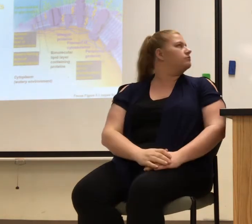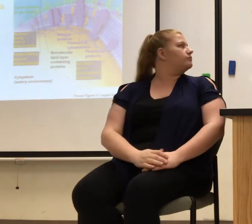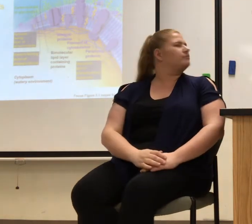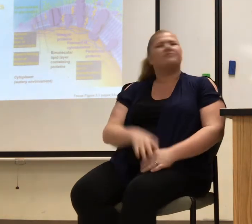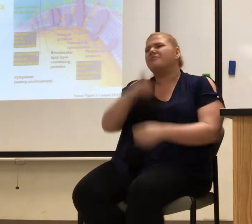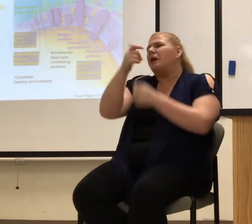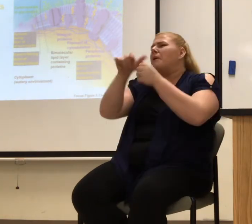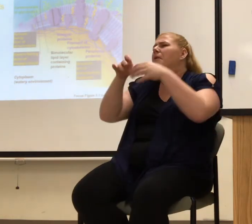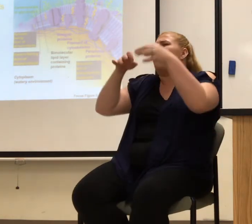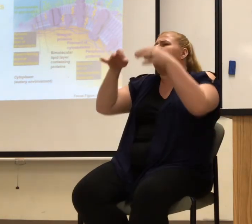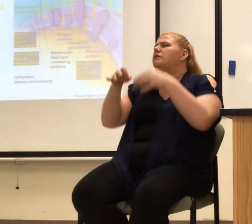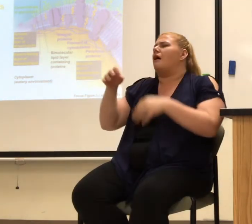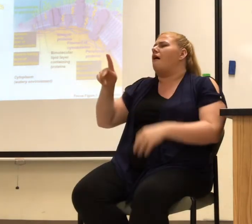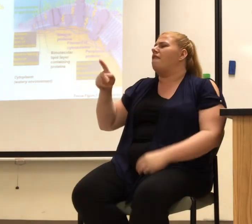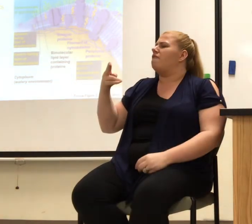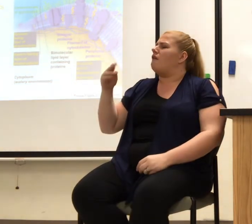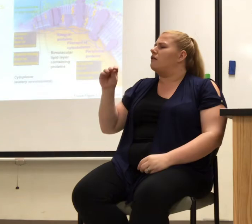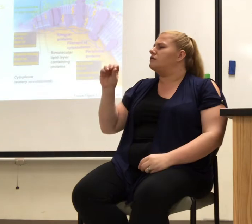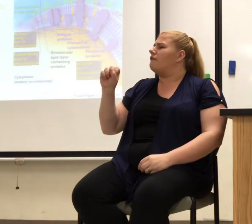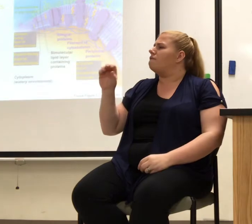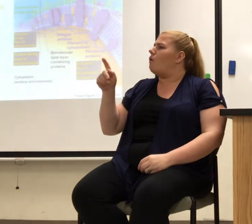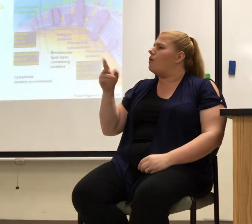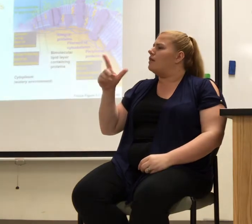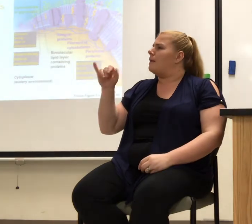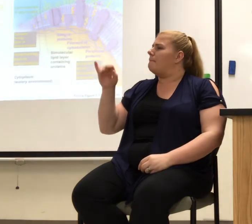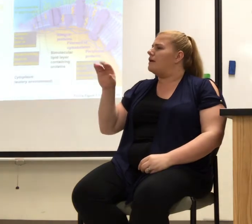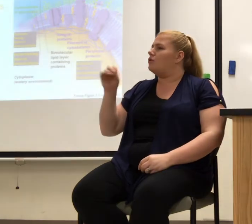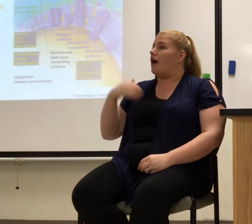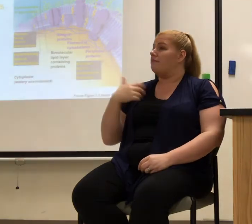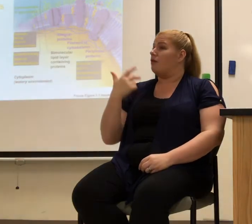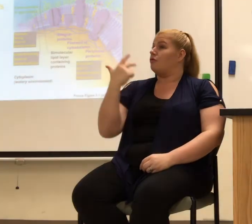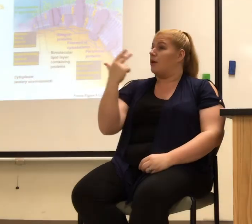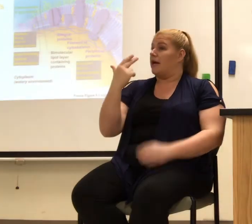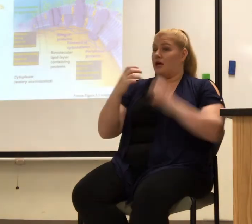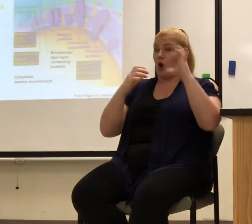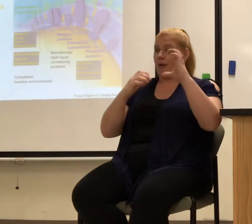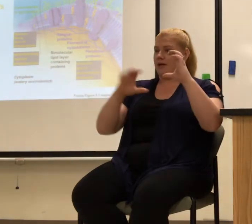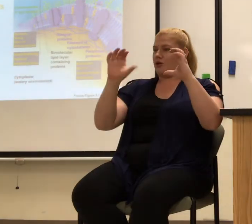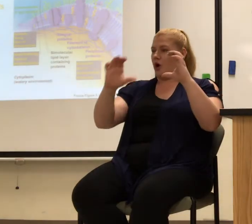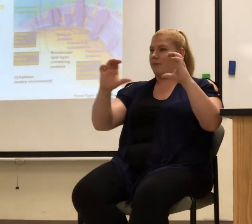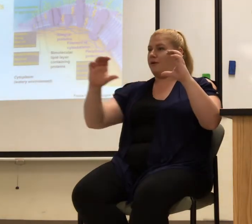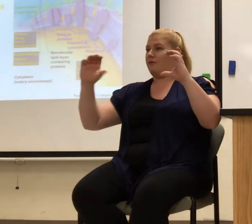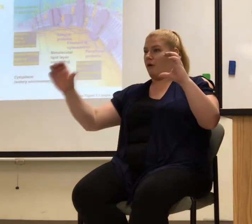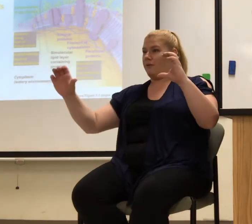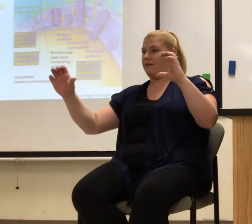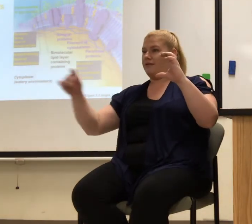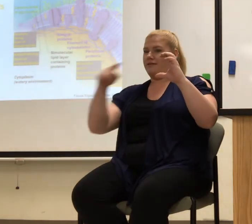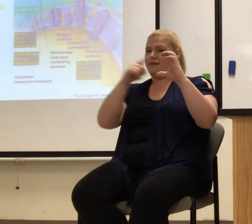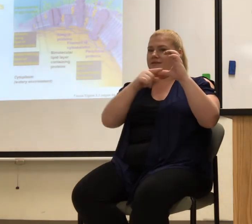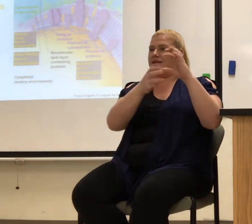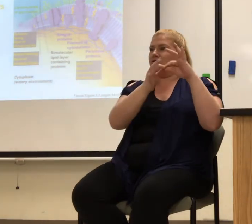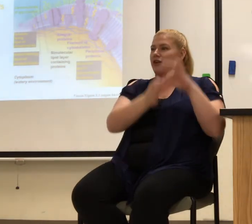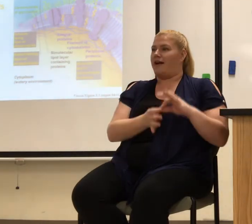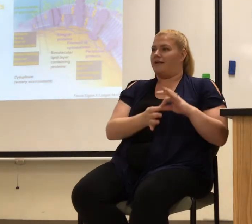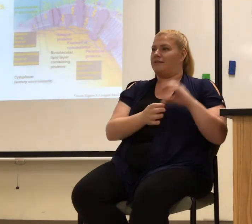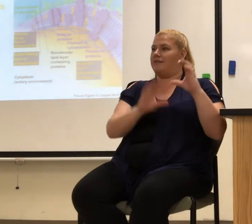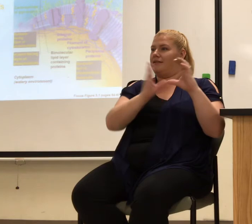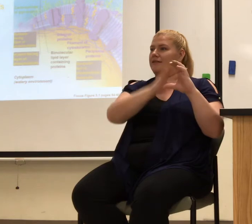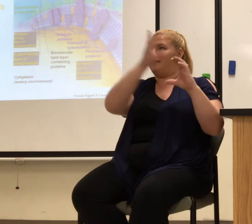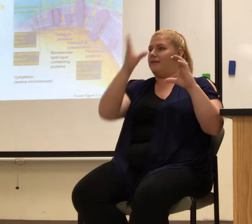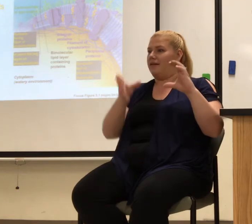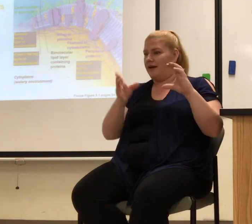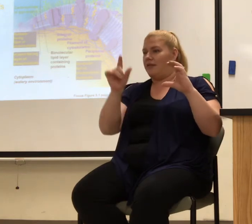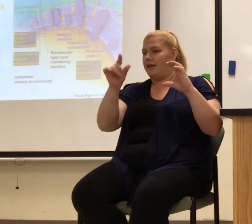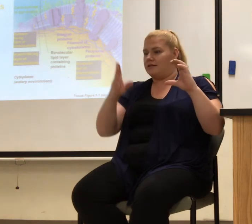Remember when I defined phospholipid? I said you had 3 carbons at position 1, hydrocarbon chain. Position 2,